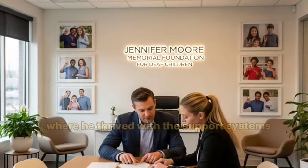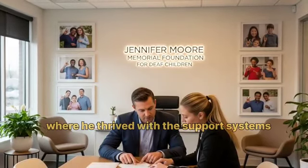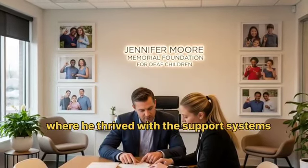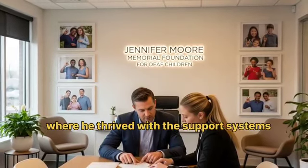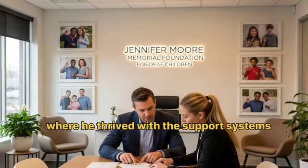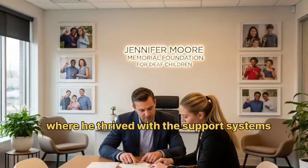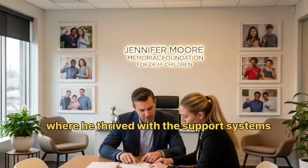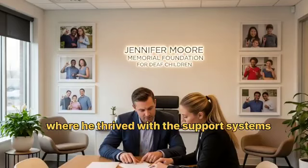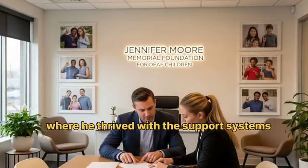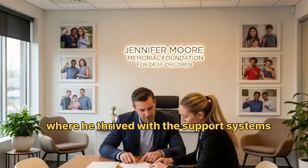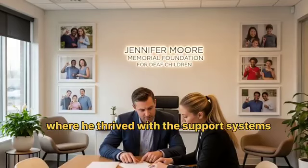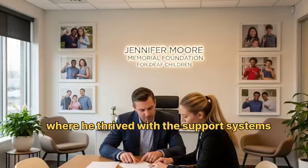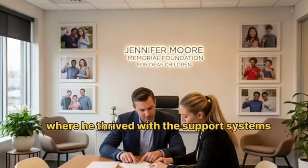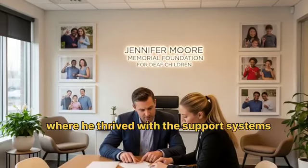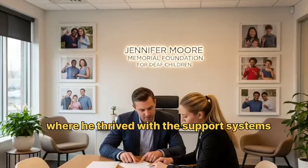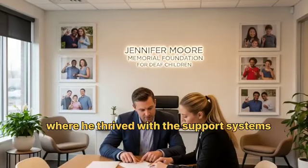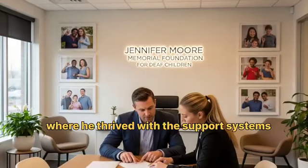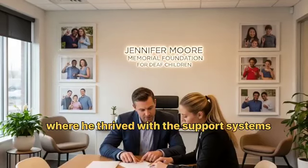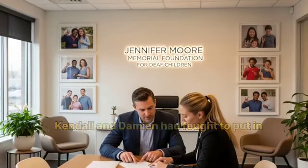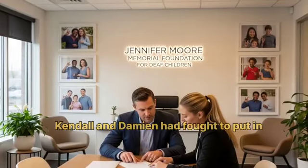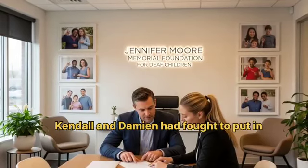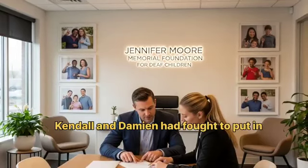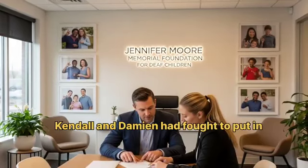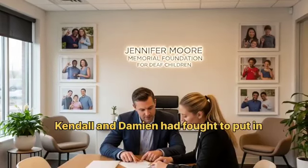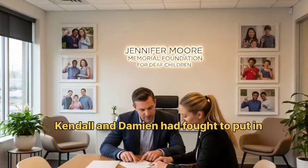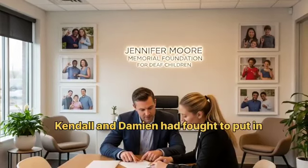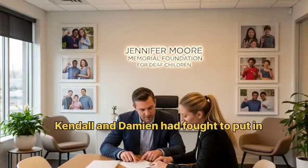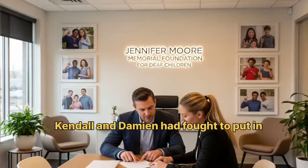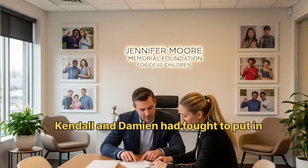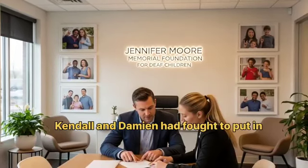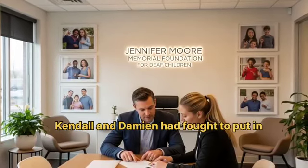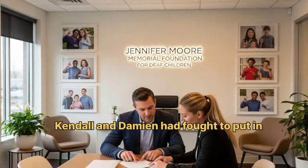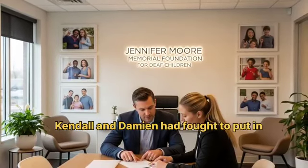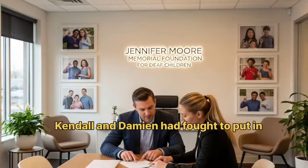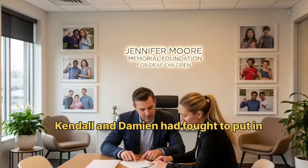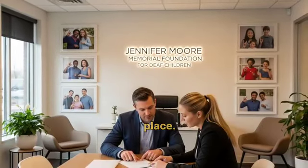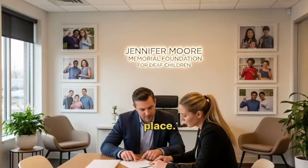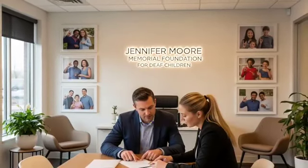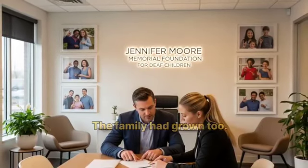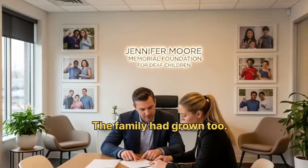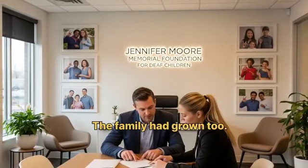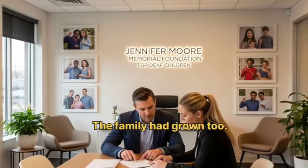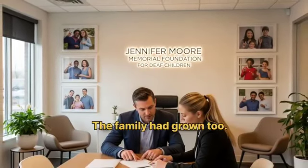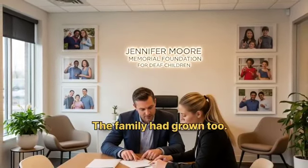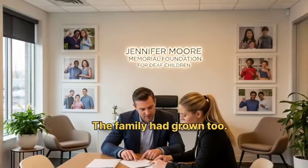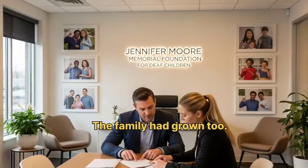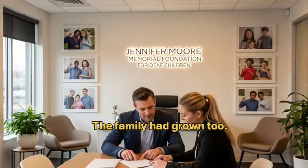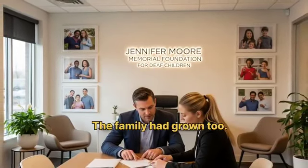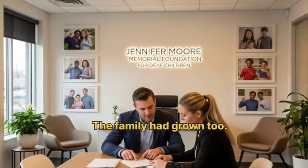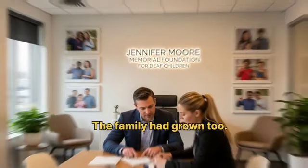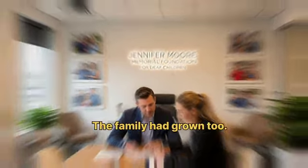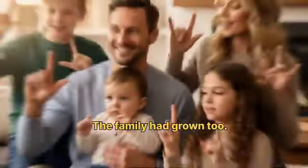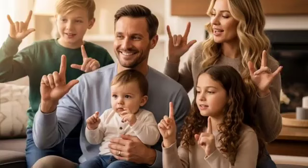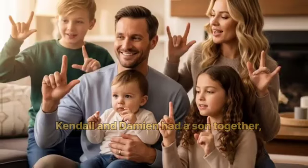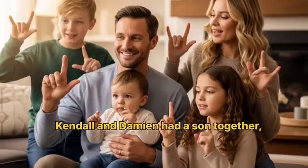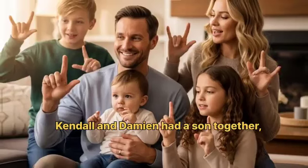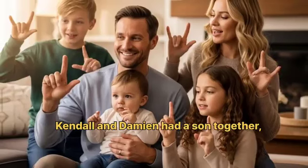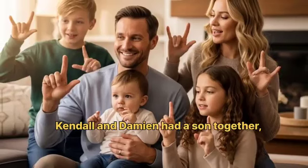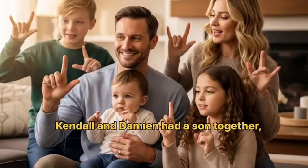where he thrived with the support systems Kendall and Damien had fought to put in place. The family had grown too. Kendall and Damien